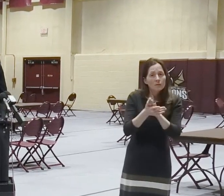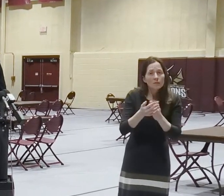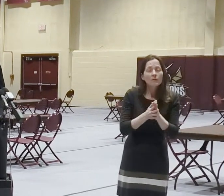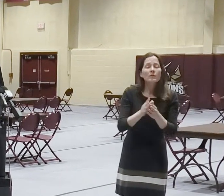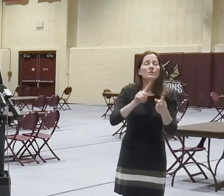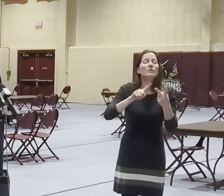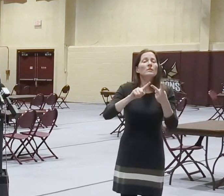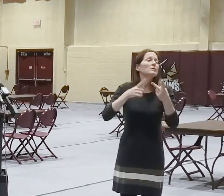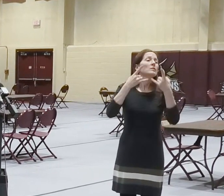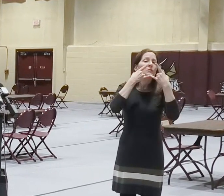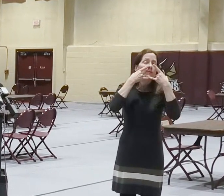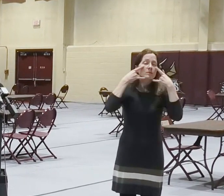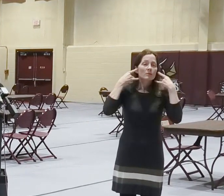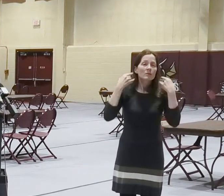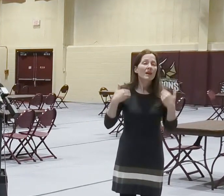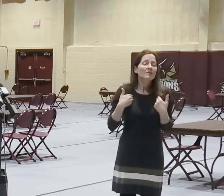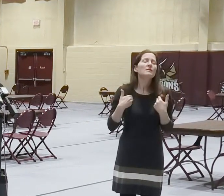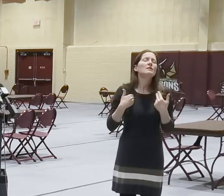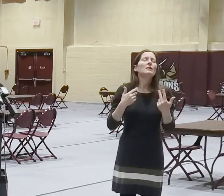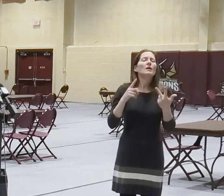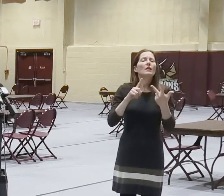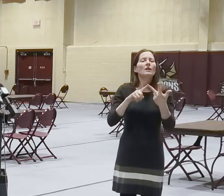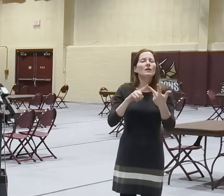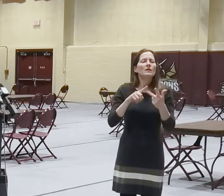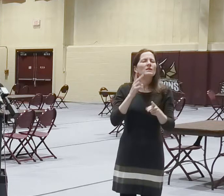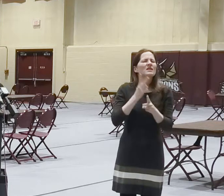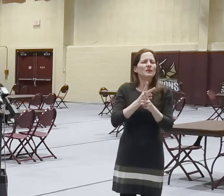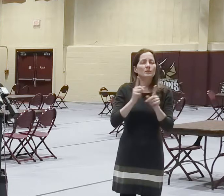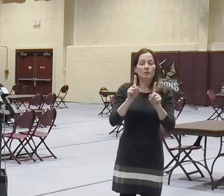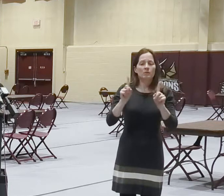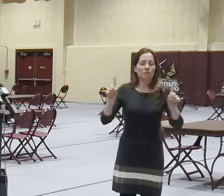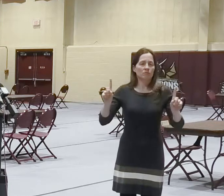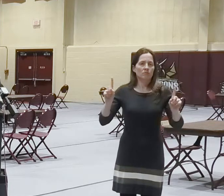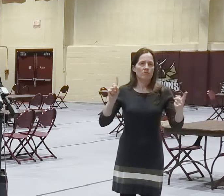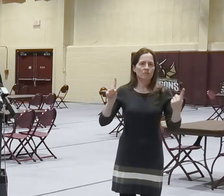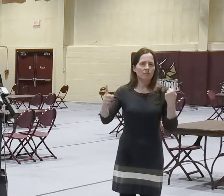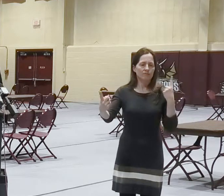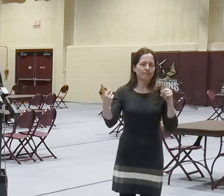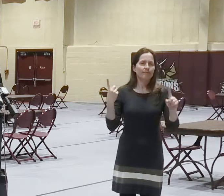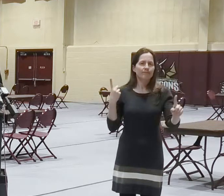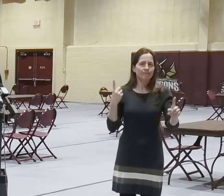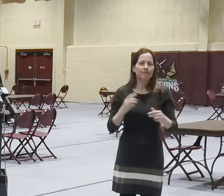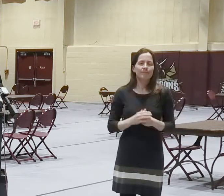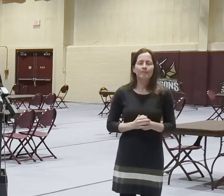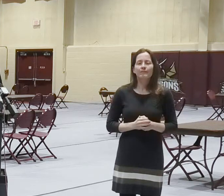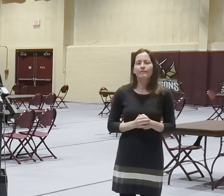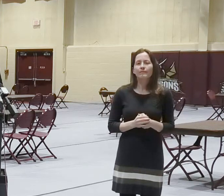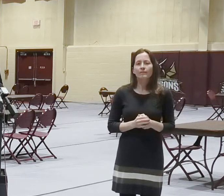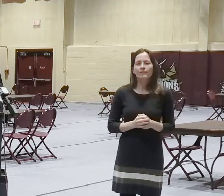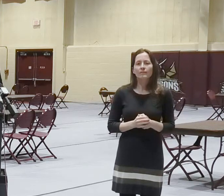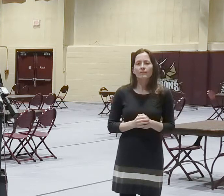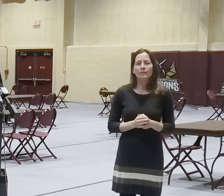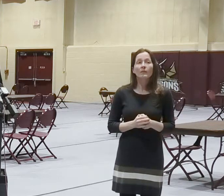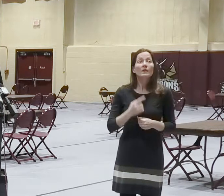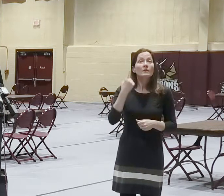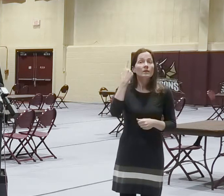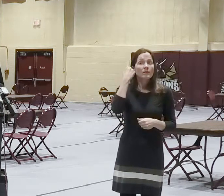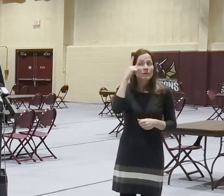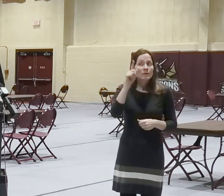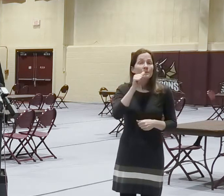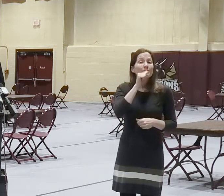mask, and maintaining physical distancing. To get through this, we also must